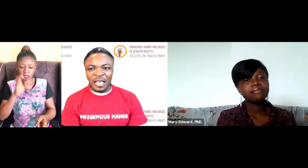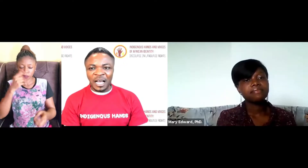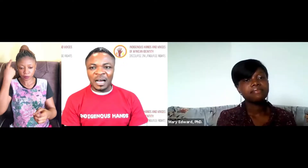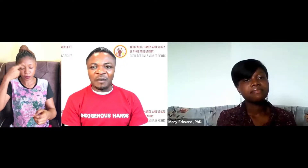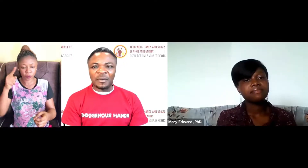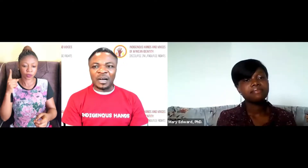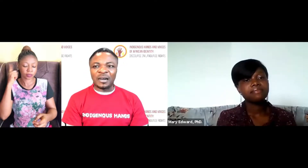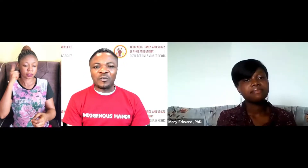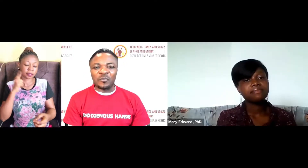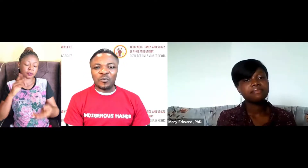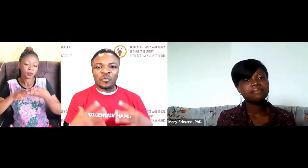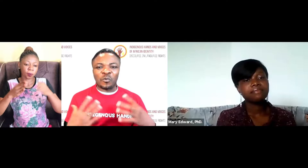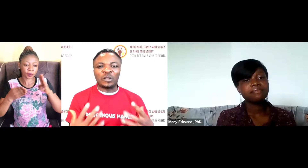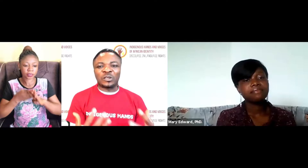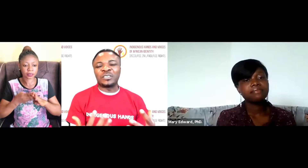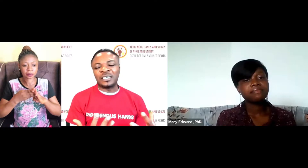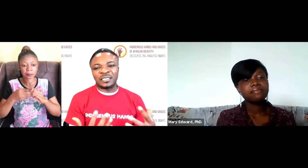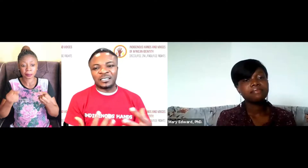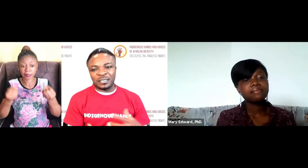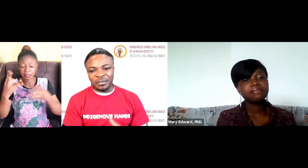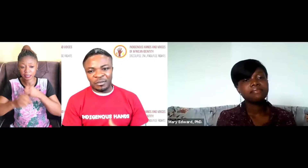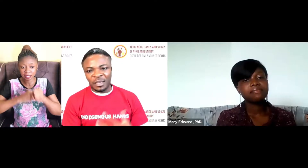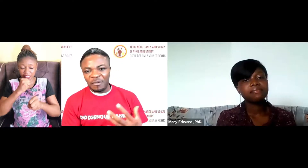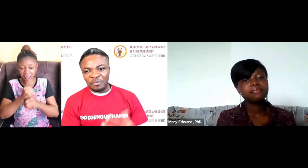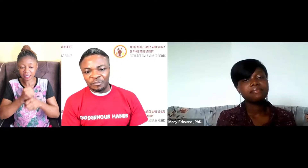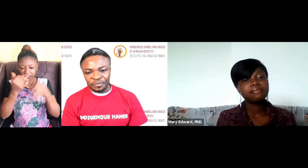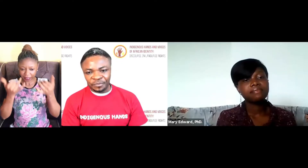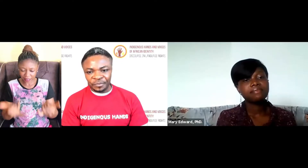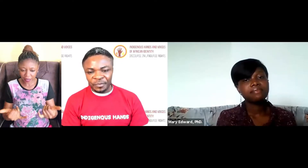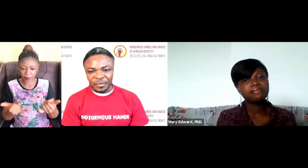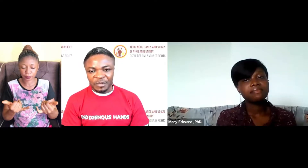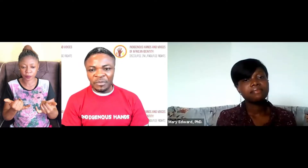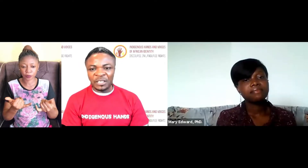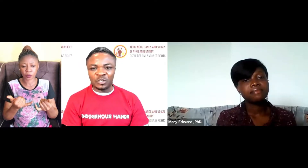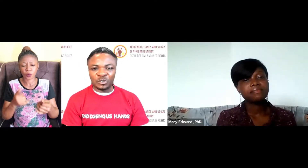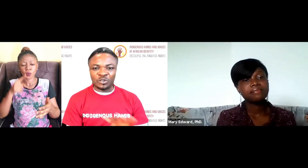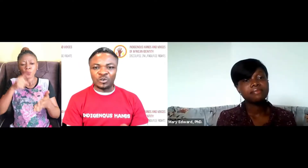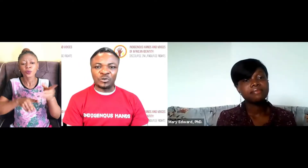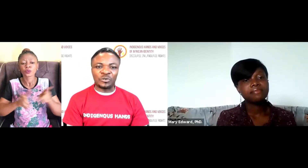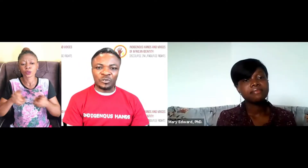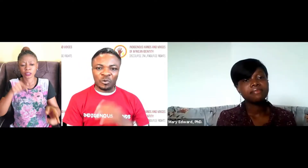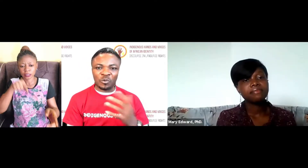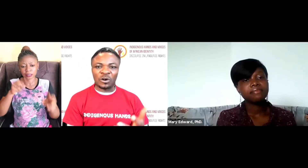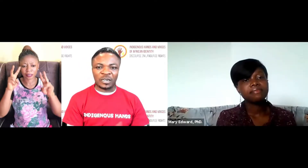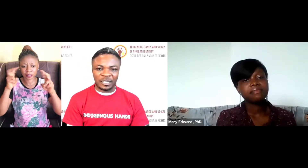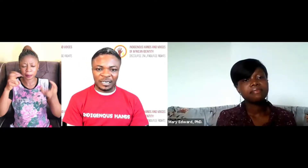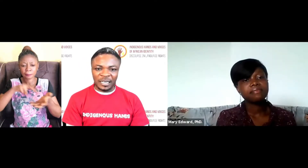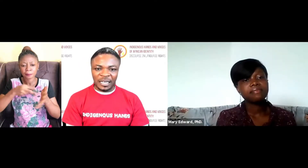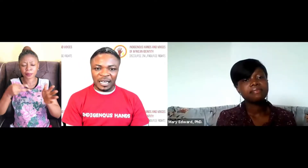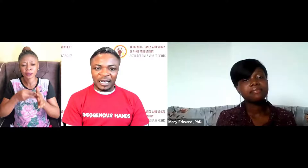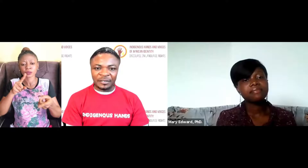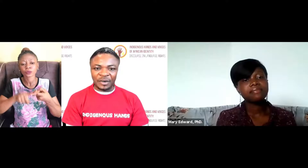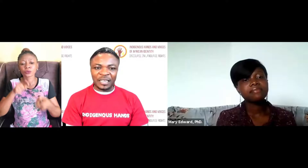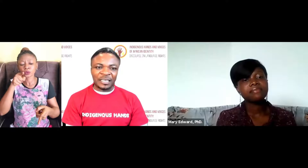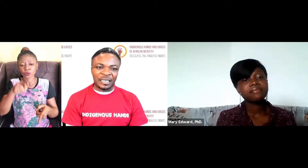now, what does this theme mean to you, your